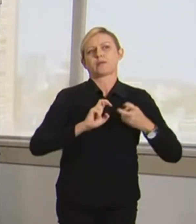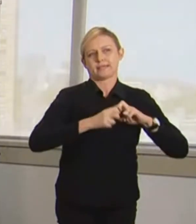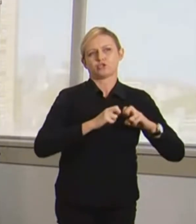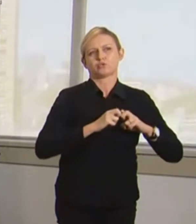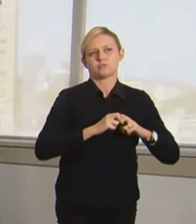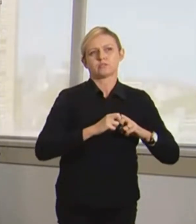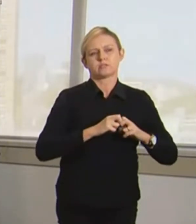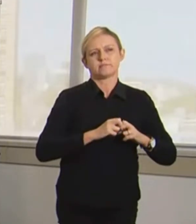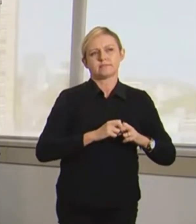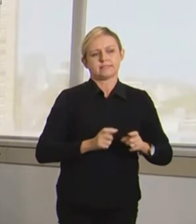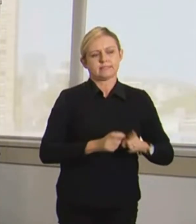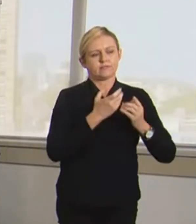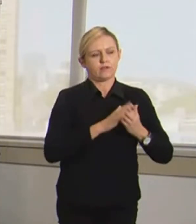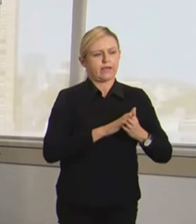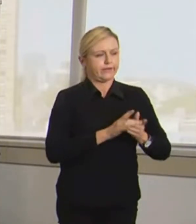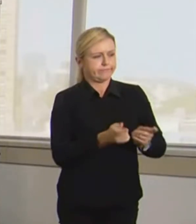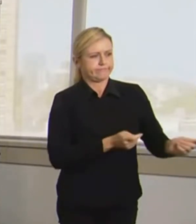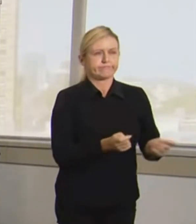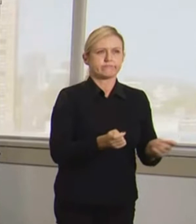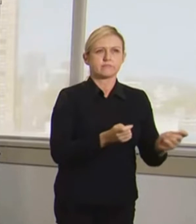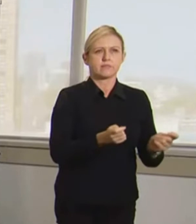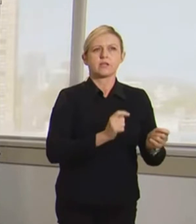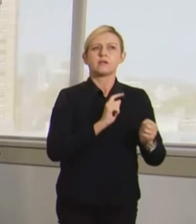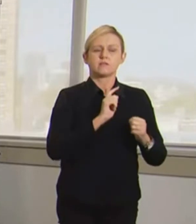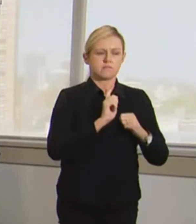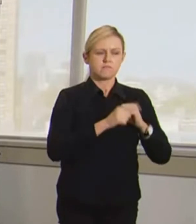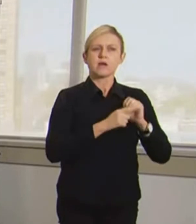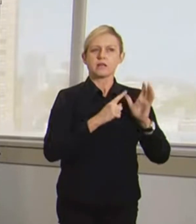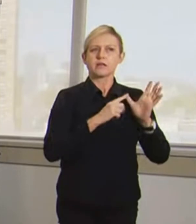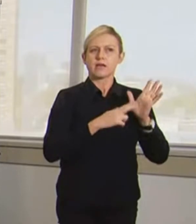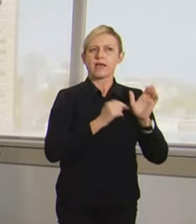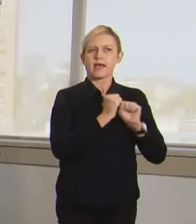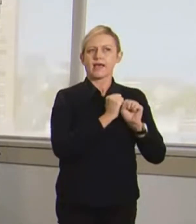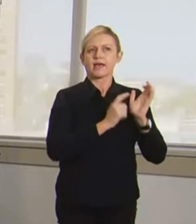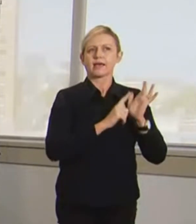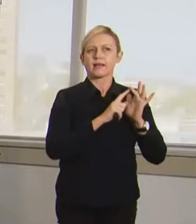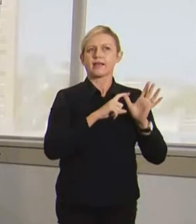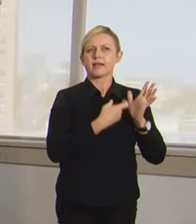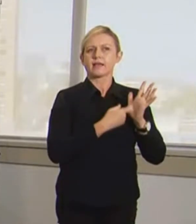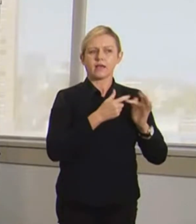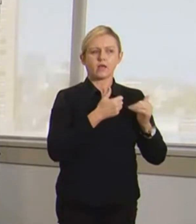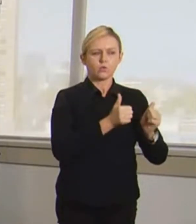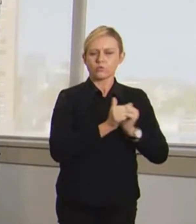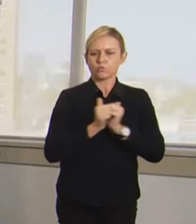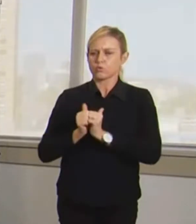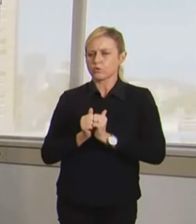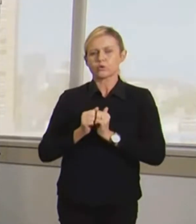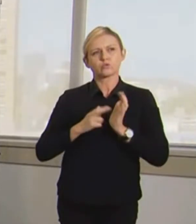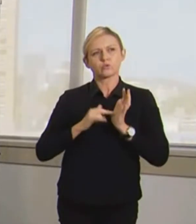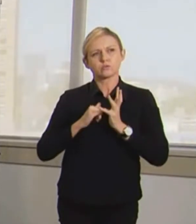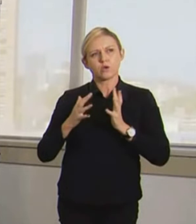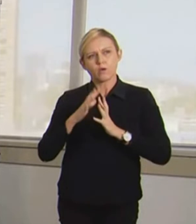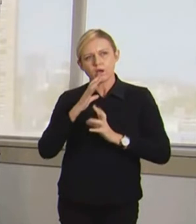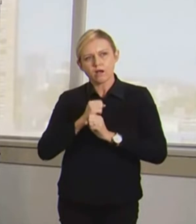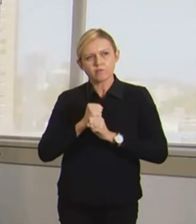for Anglicare, but Anglicare have, I think, largely stepped up and worked with the federal government and the state government to try and ensure that they get staff